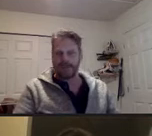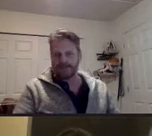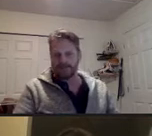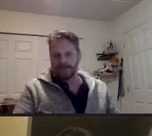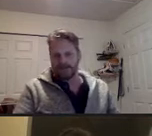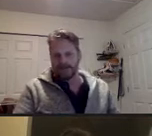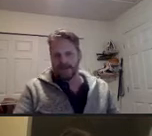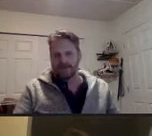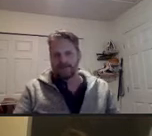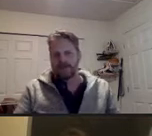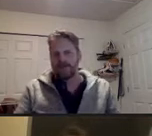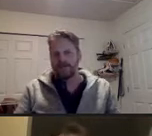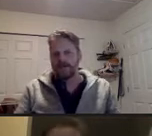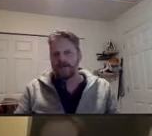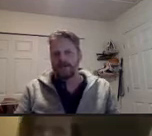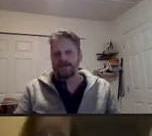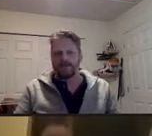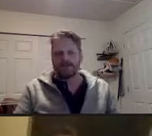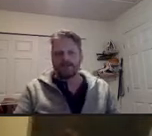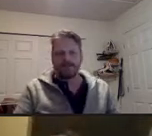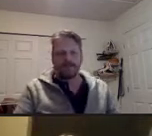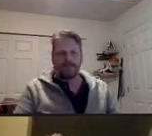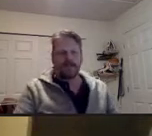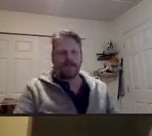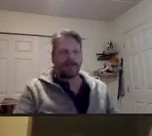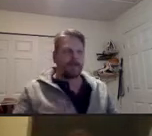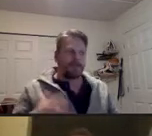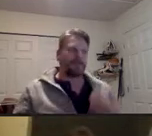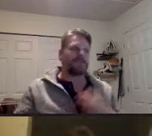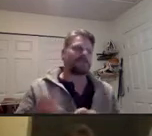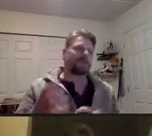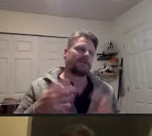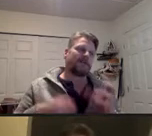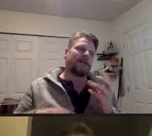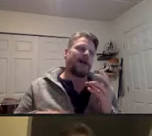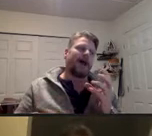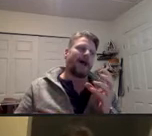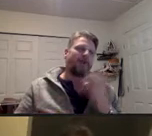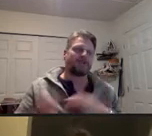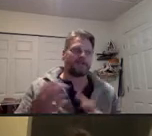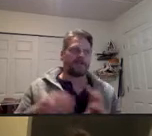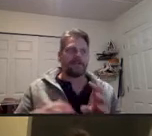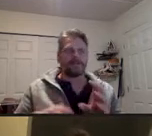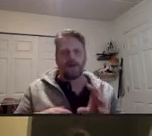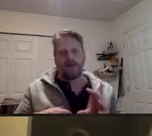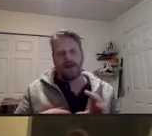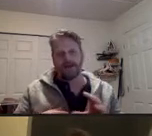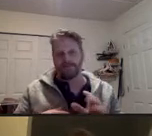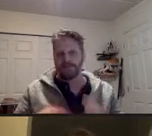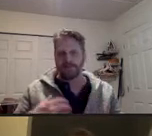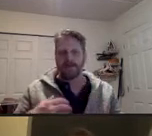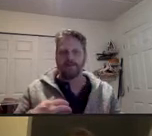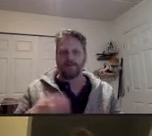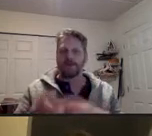Observe, and Test. And it's a way that we are continually gathering information about our student, as well